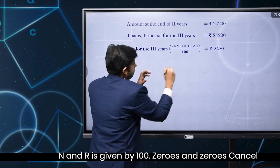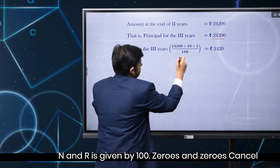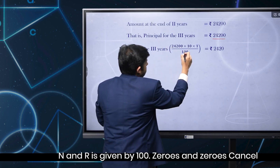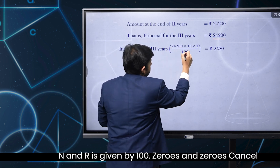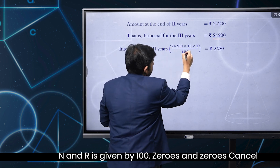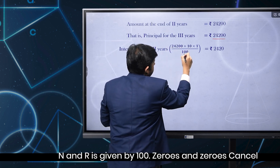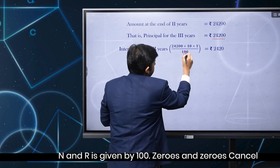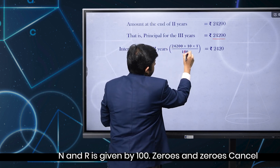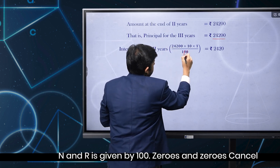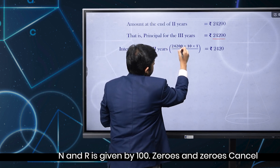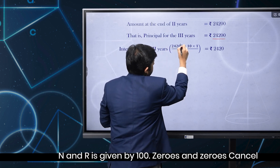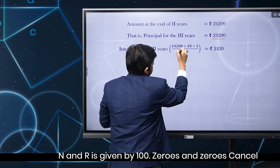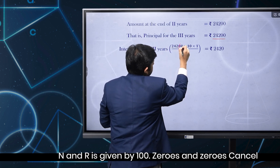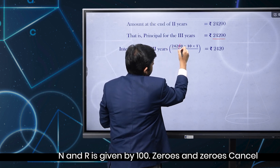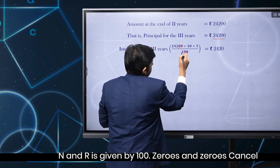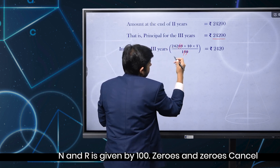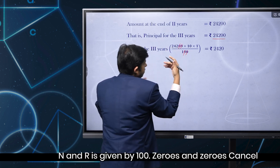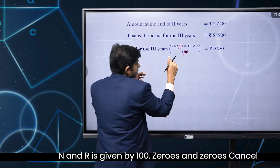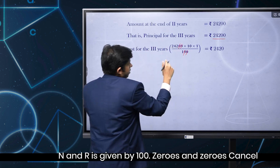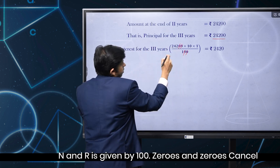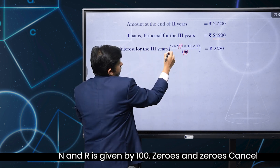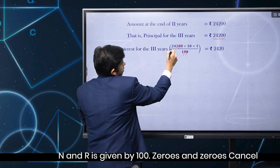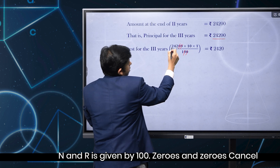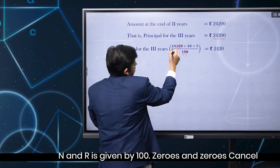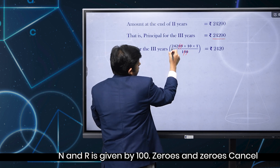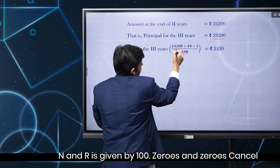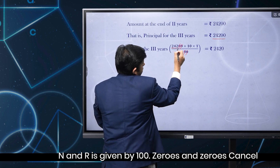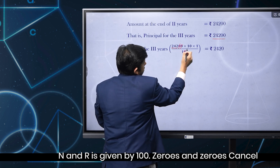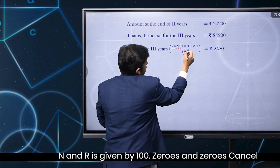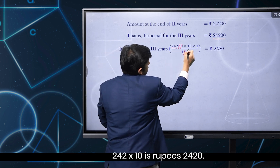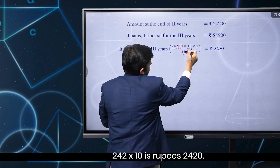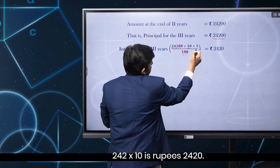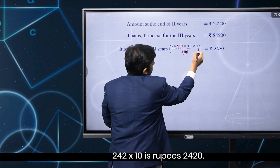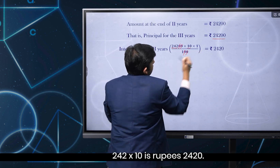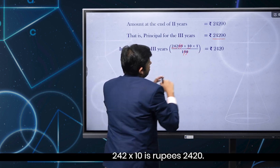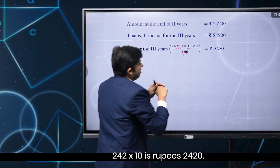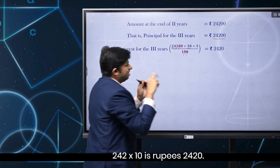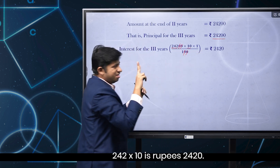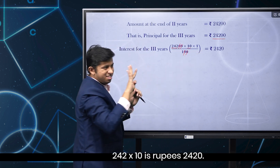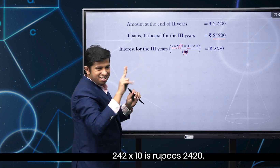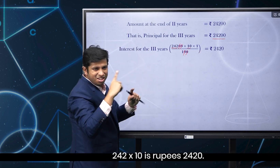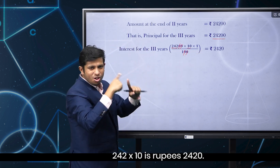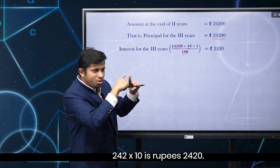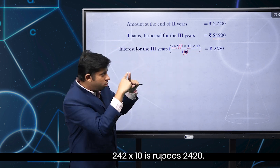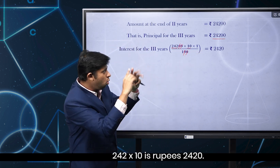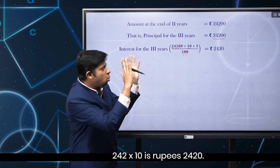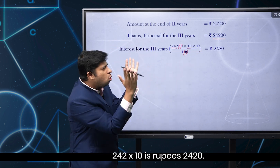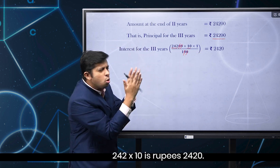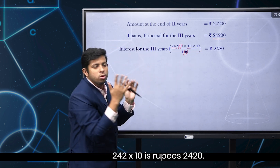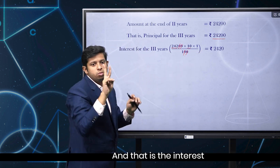N and R is given by 100. Zeros and zeros cancel. 242 into 10 is rupees 2420, and